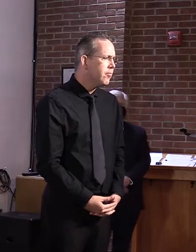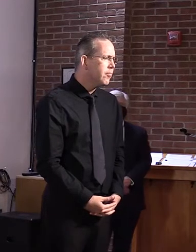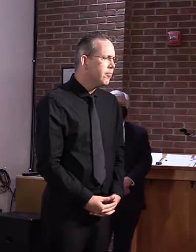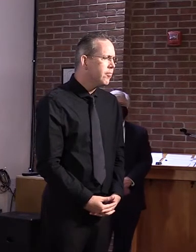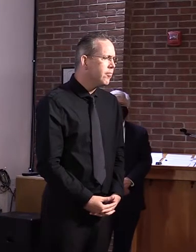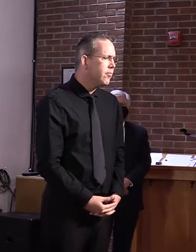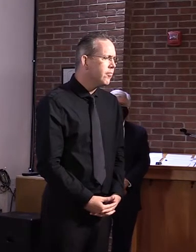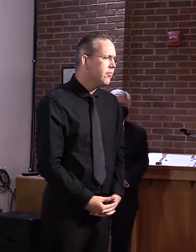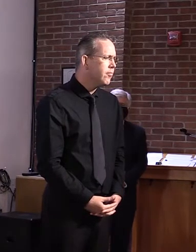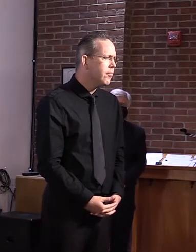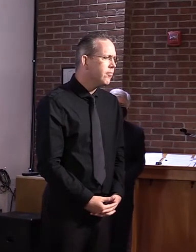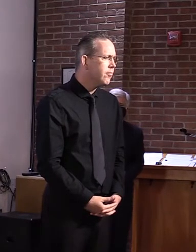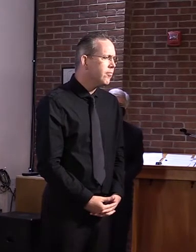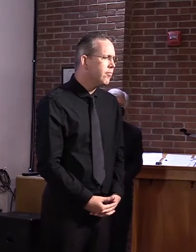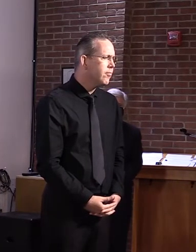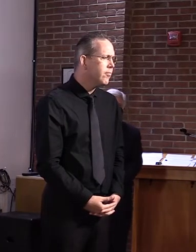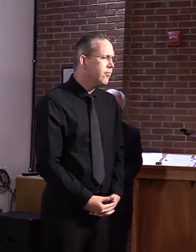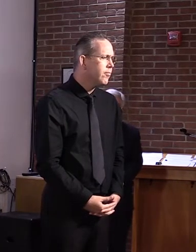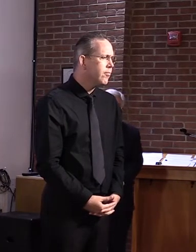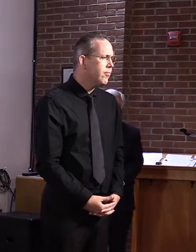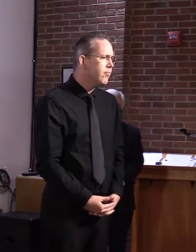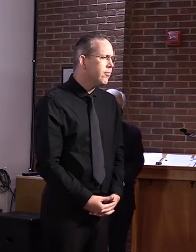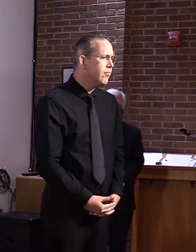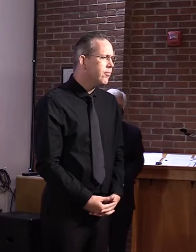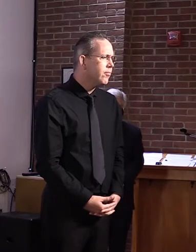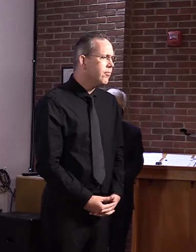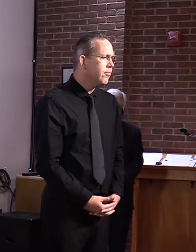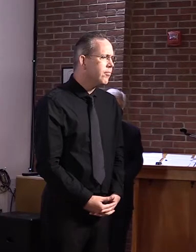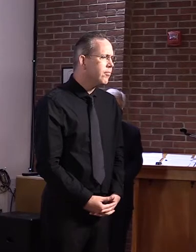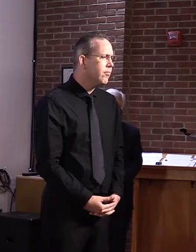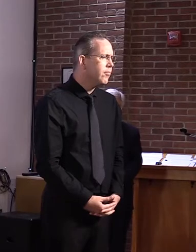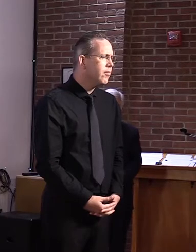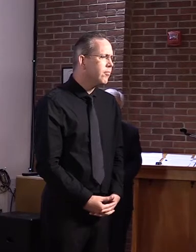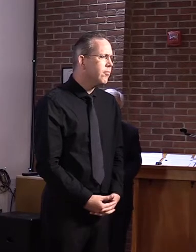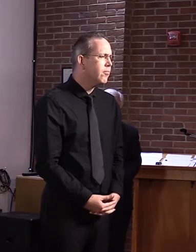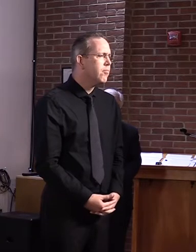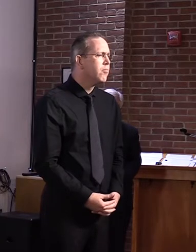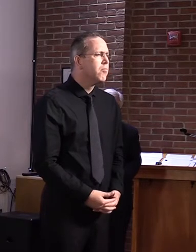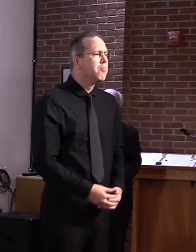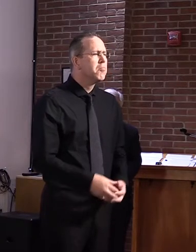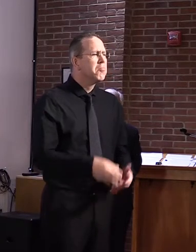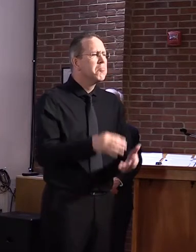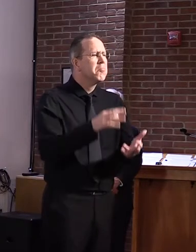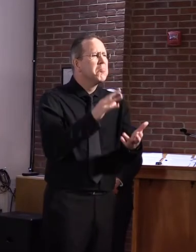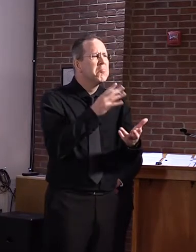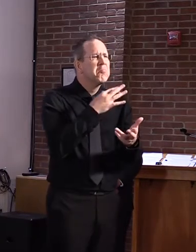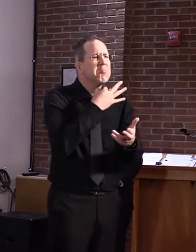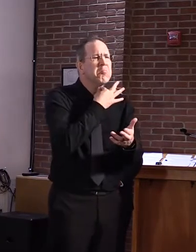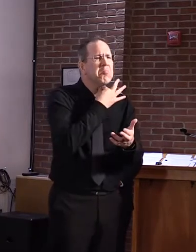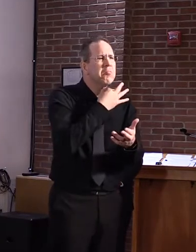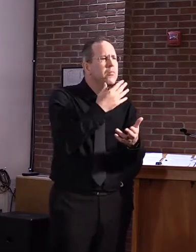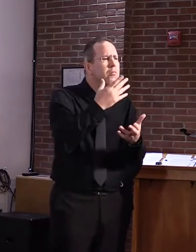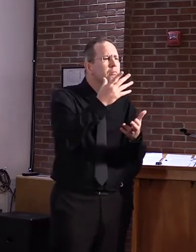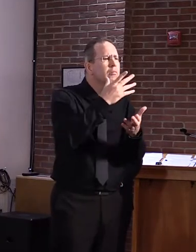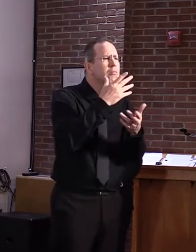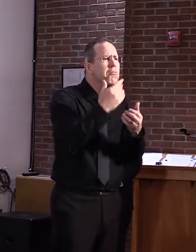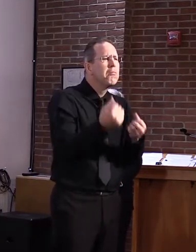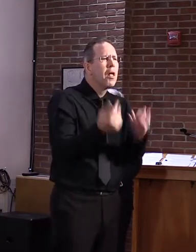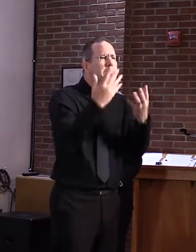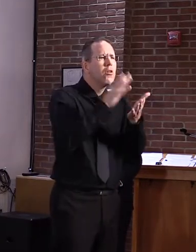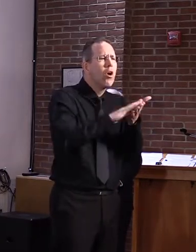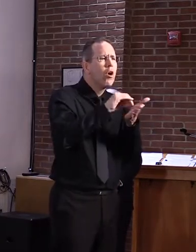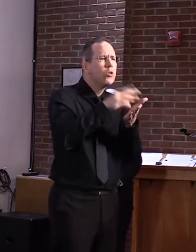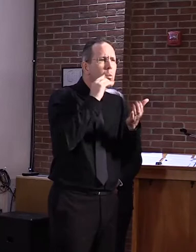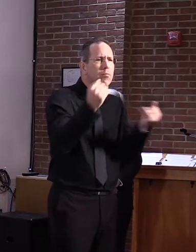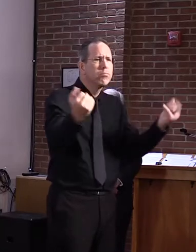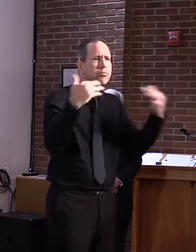have a sense will be returning, or is that too soon to estimate? And I guess that question could be for Rich. I think